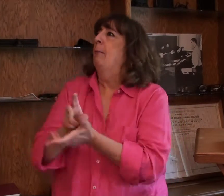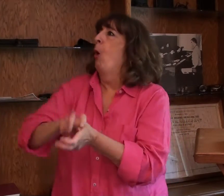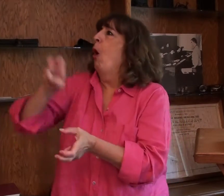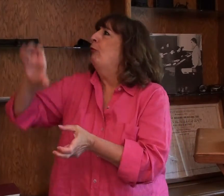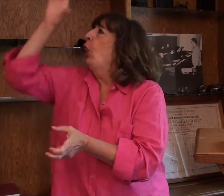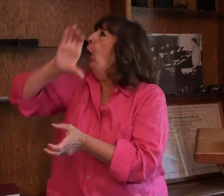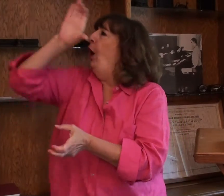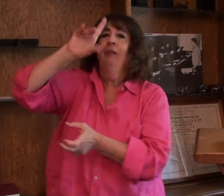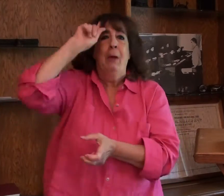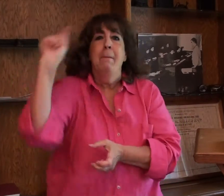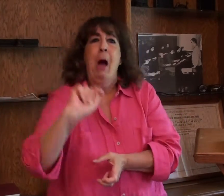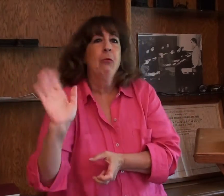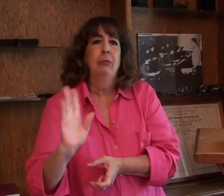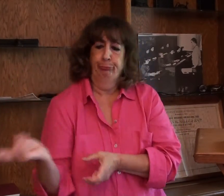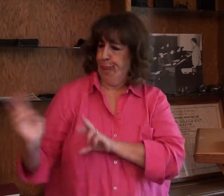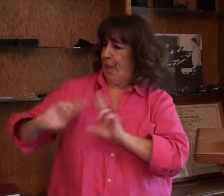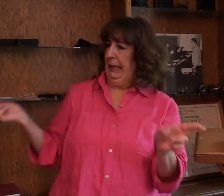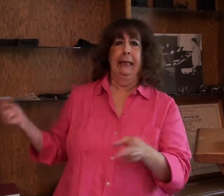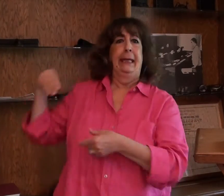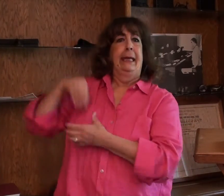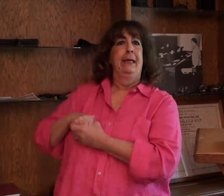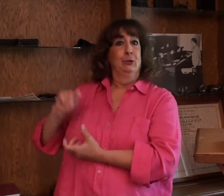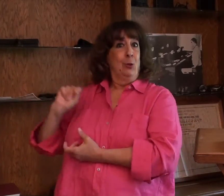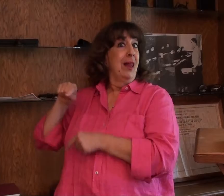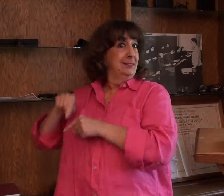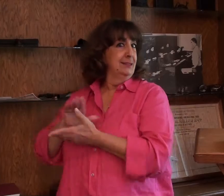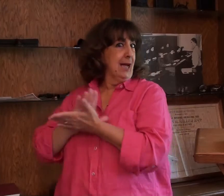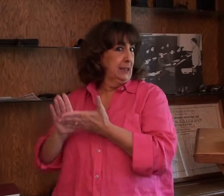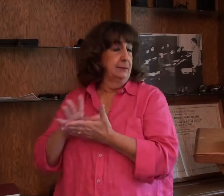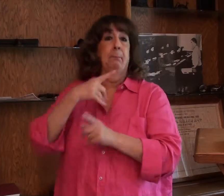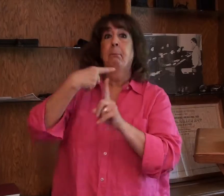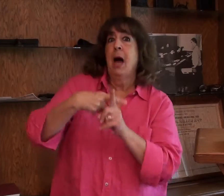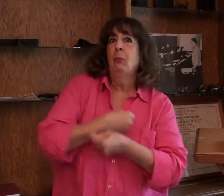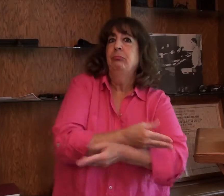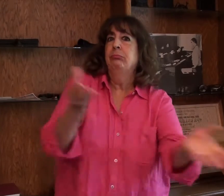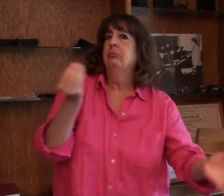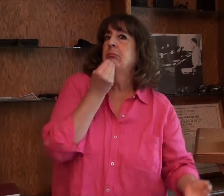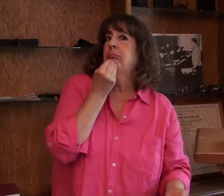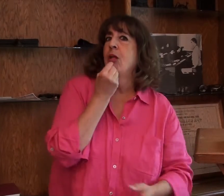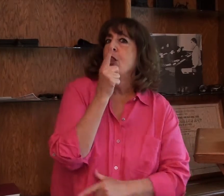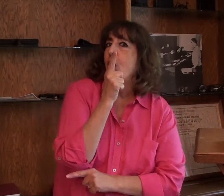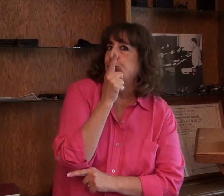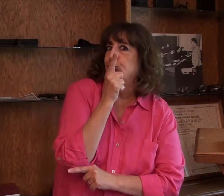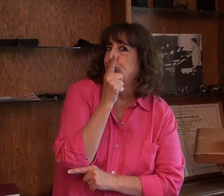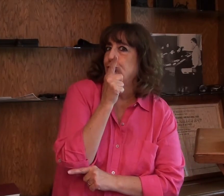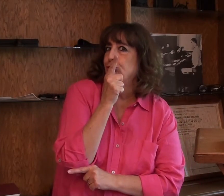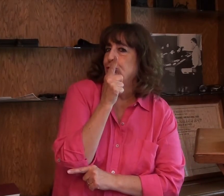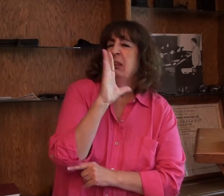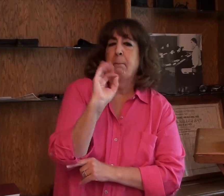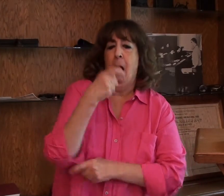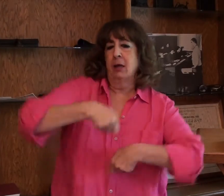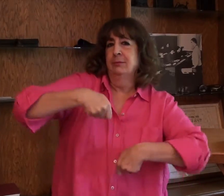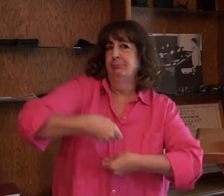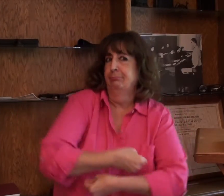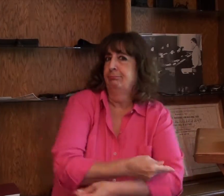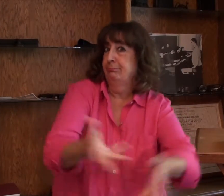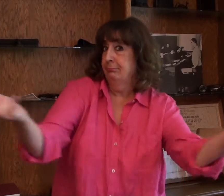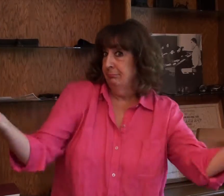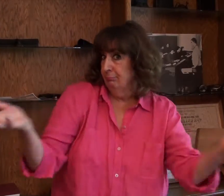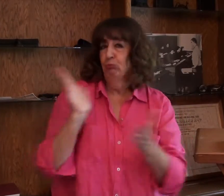have bathrooms right on the bus. We won't have to get off, and we'll serve a box lunch on the bus. We're going